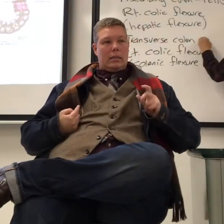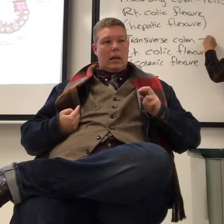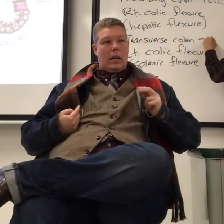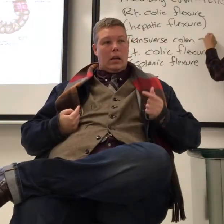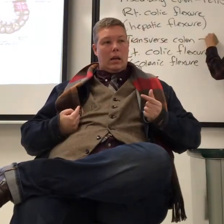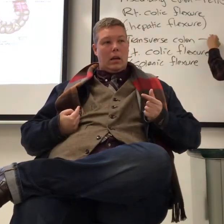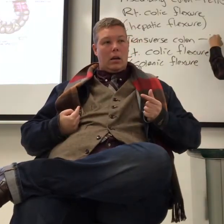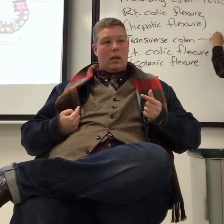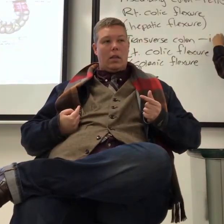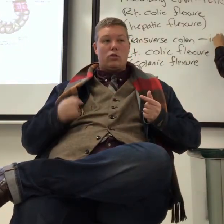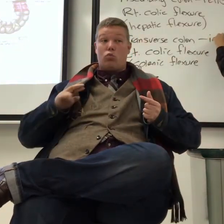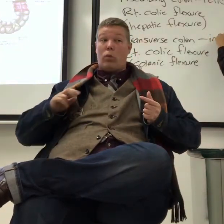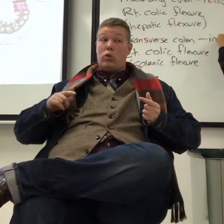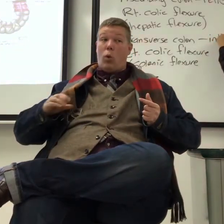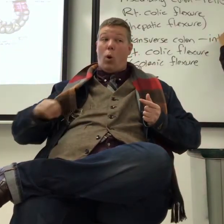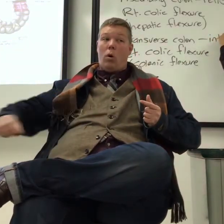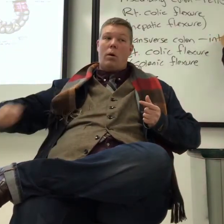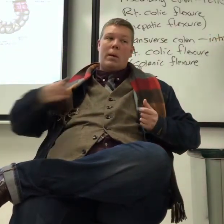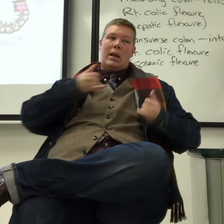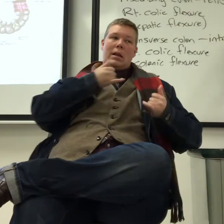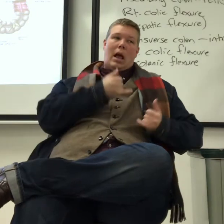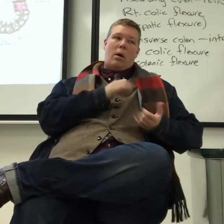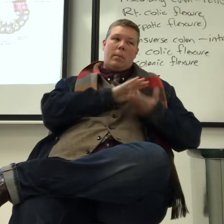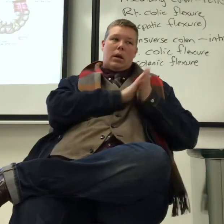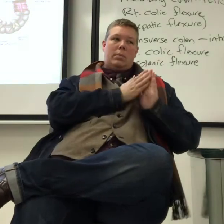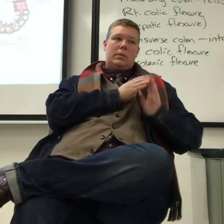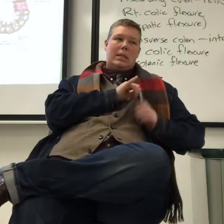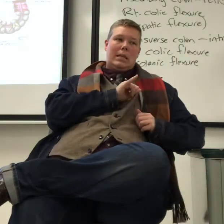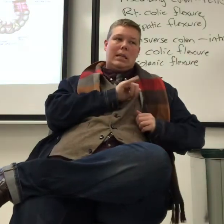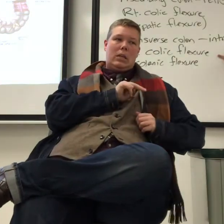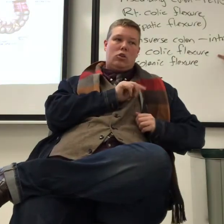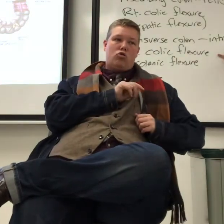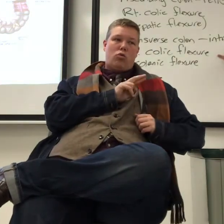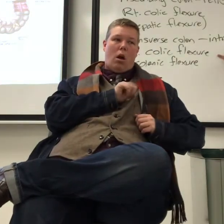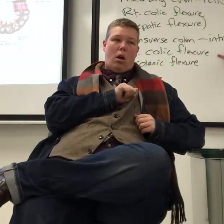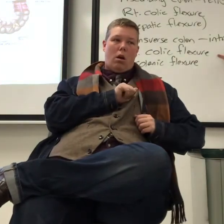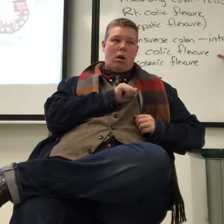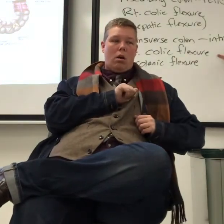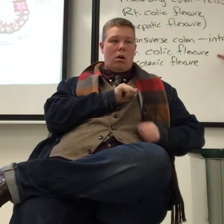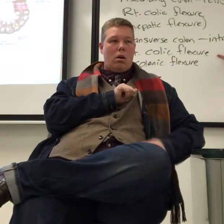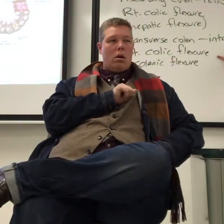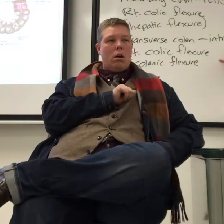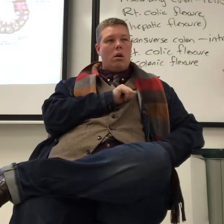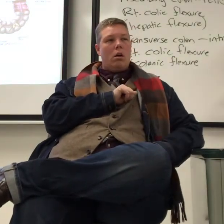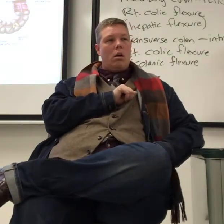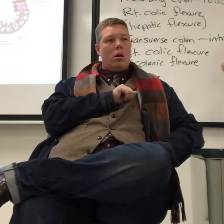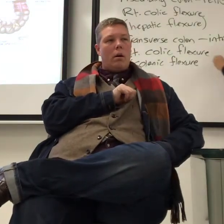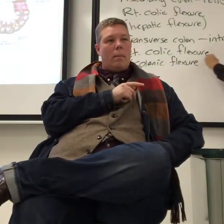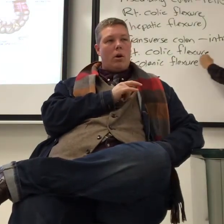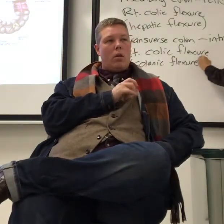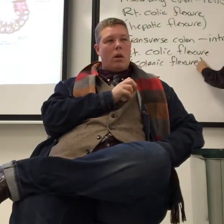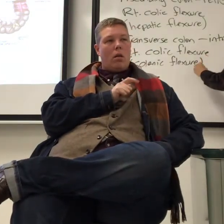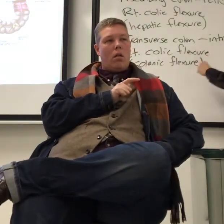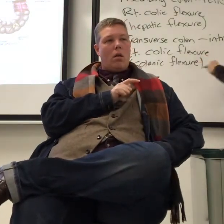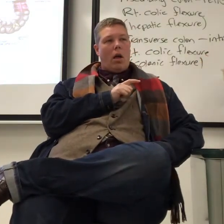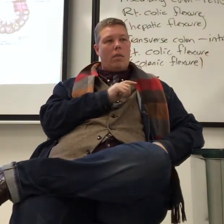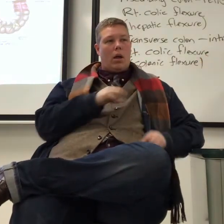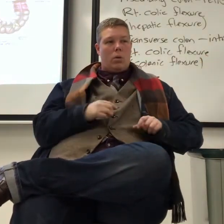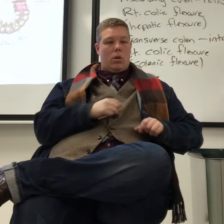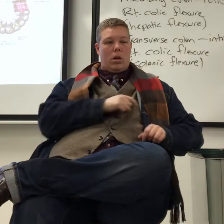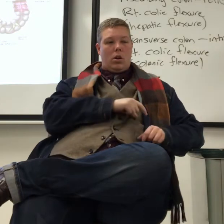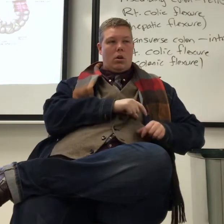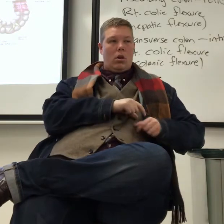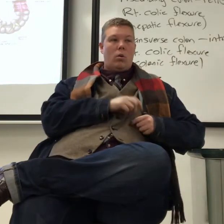is intraperitoneal. And then when you get to the flexure, again, splenic flexure, then you go